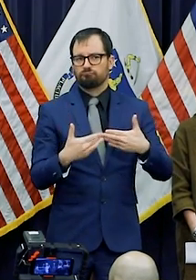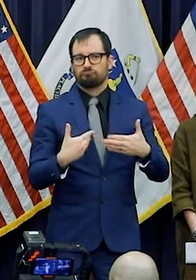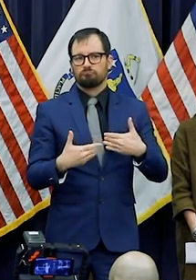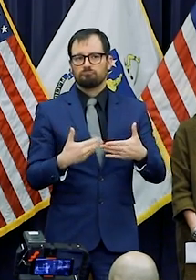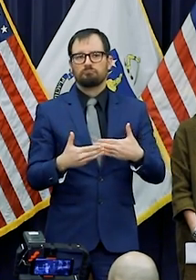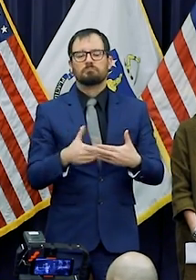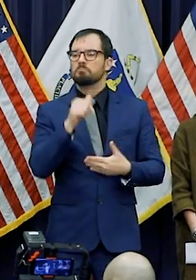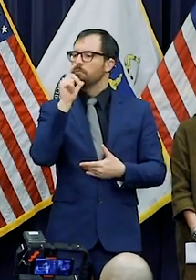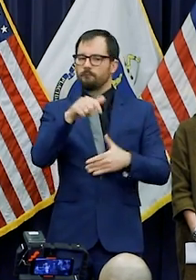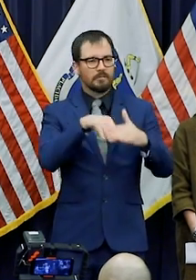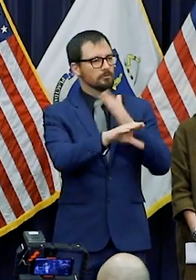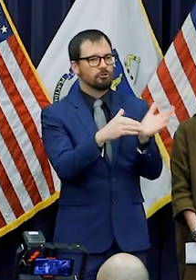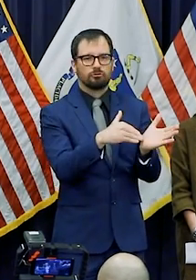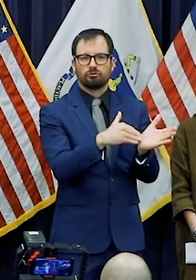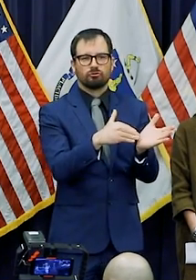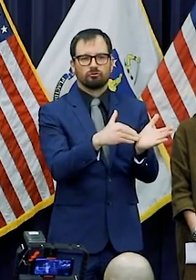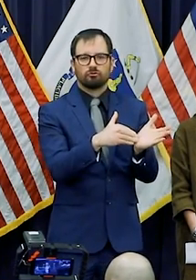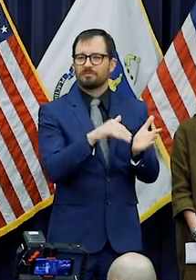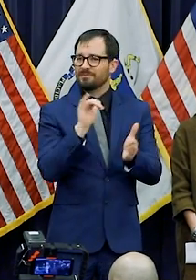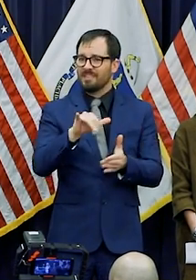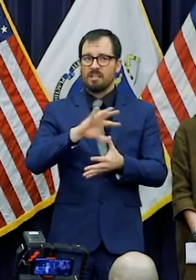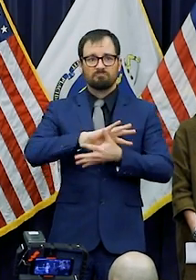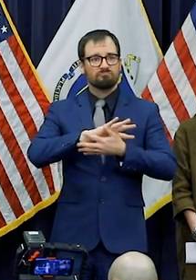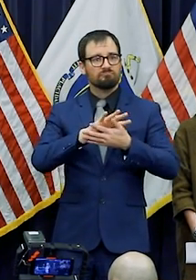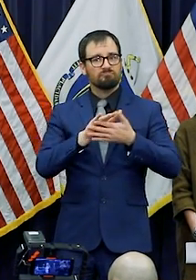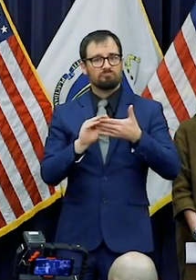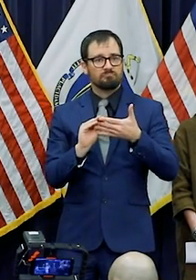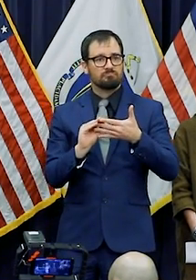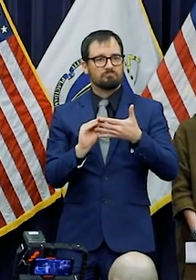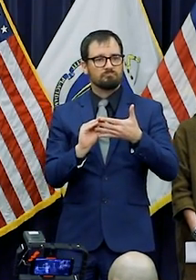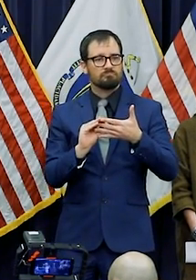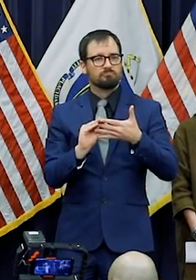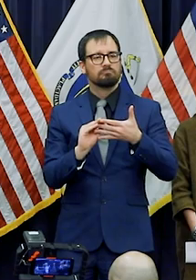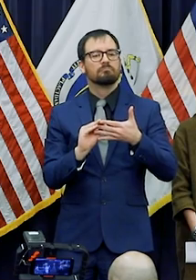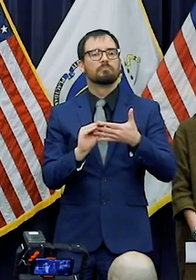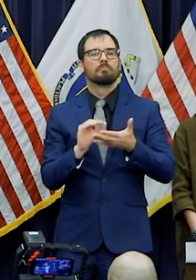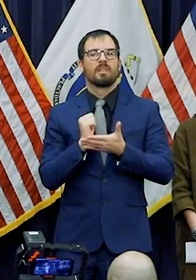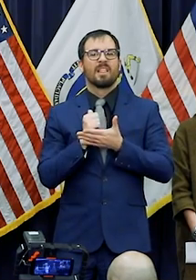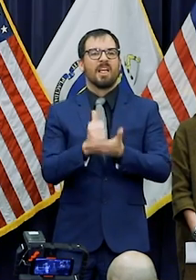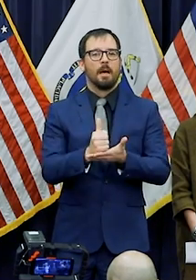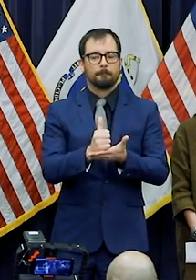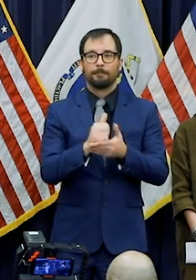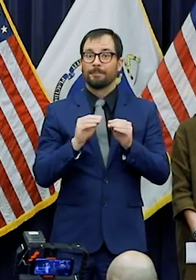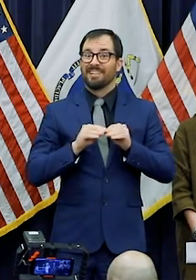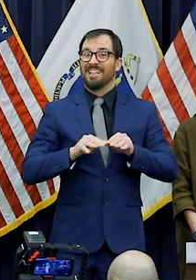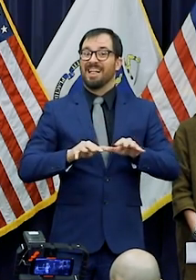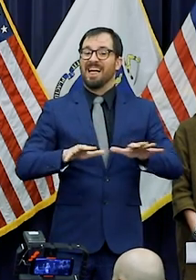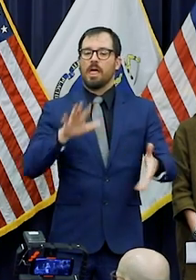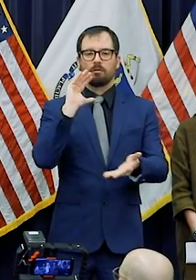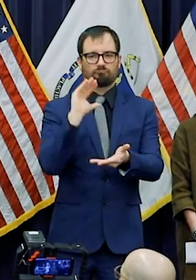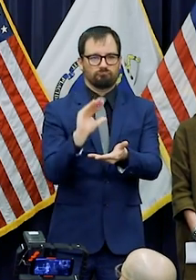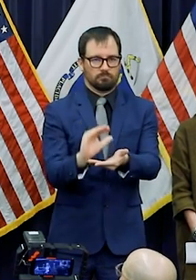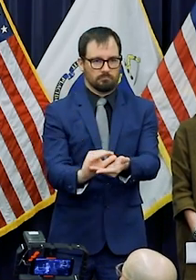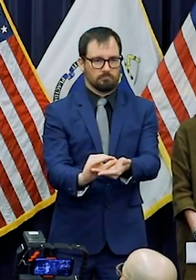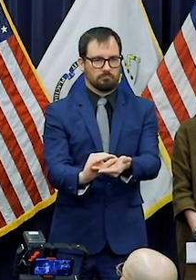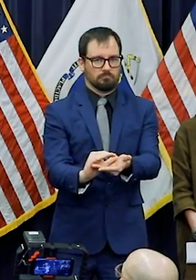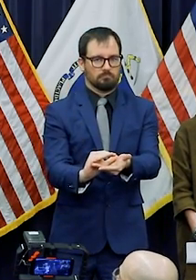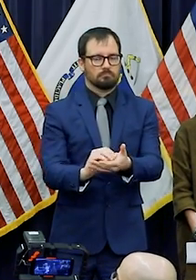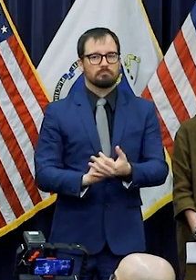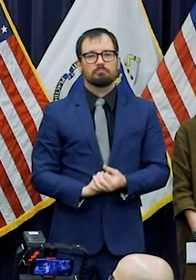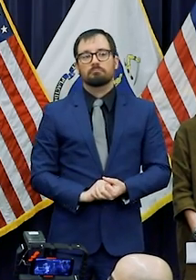significant measures we've taken in the past few days will help mitigate the spread of COVID-19, but there is no denying that this